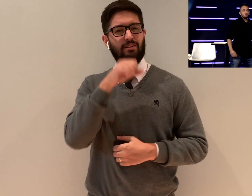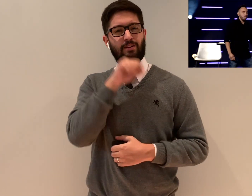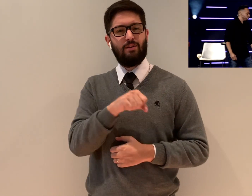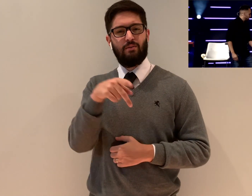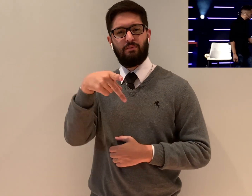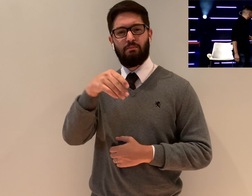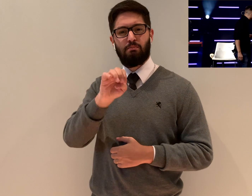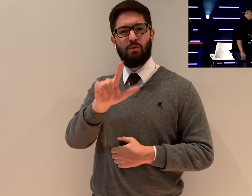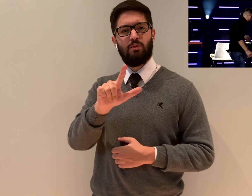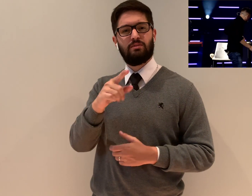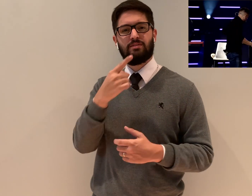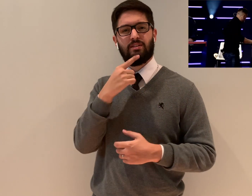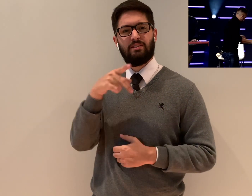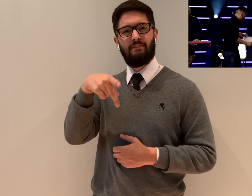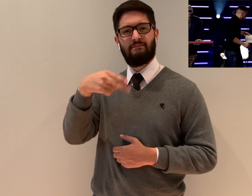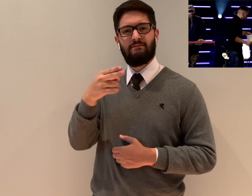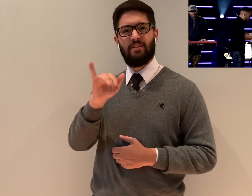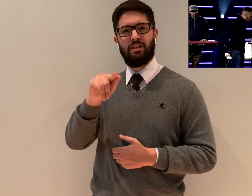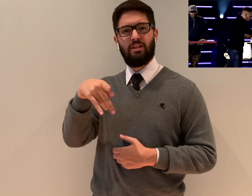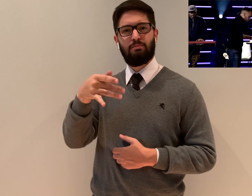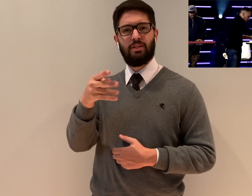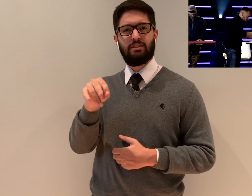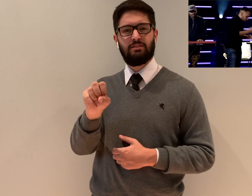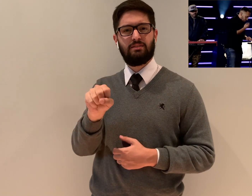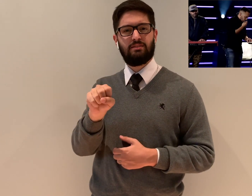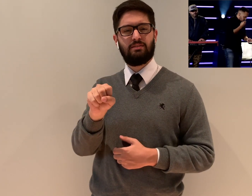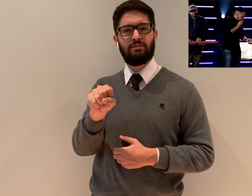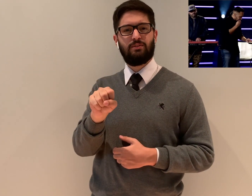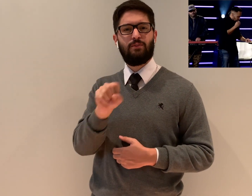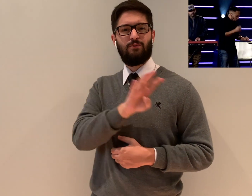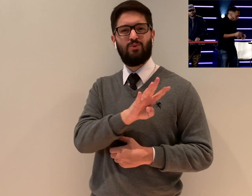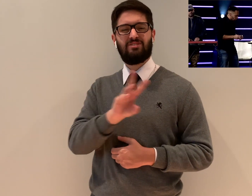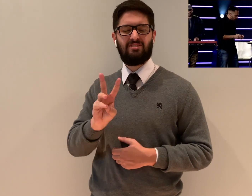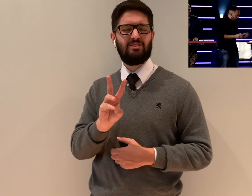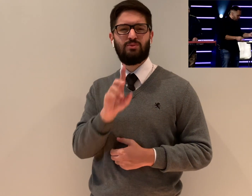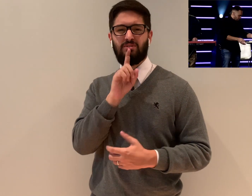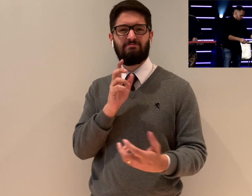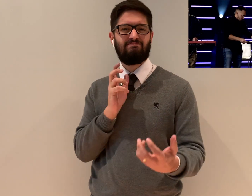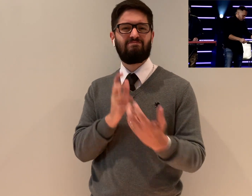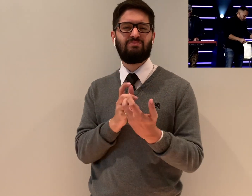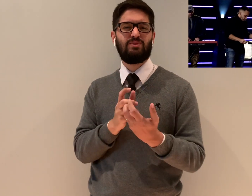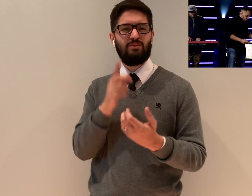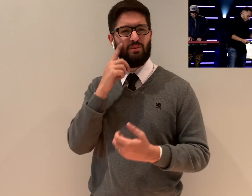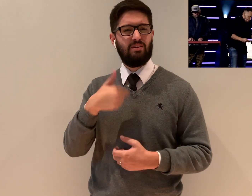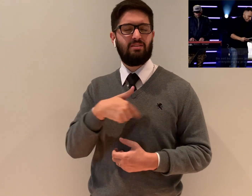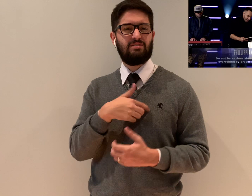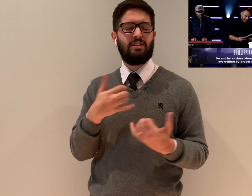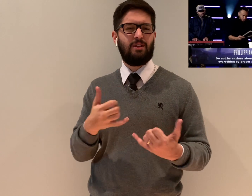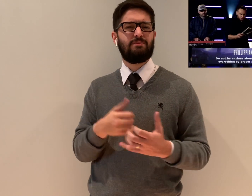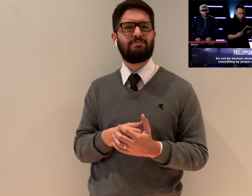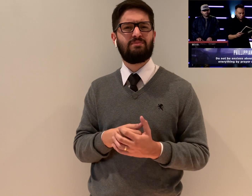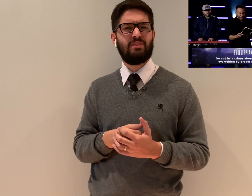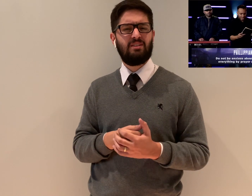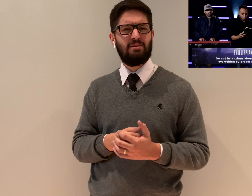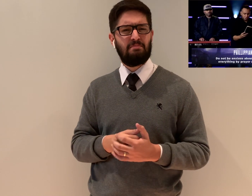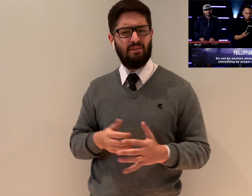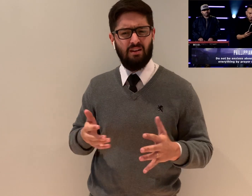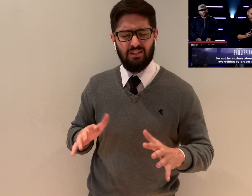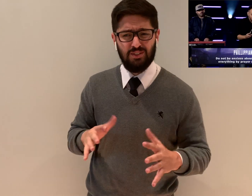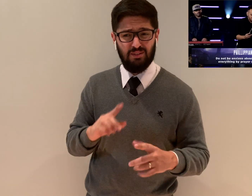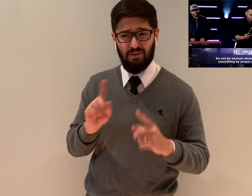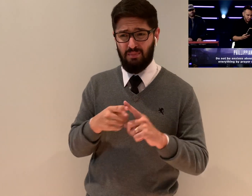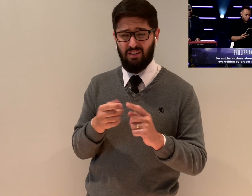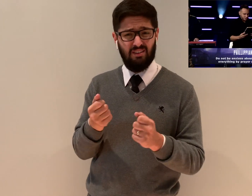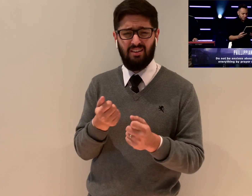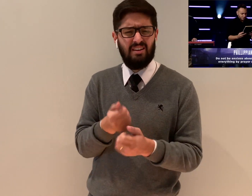in Philippians 4:6, and it's so fitting for us right now. Do not be anxious about anything, but